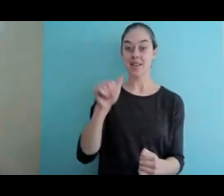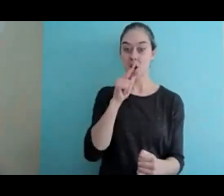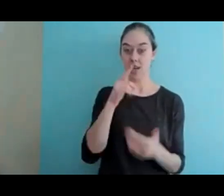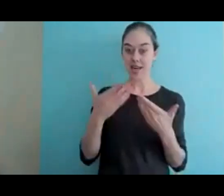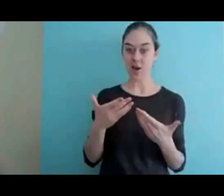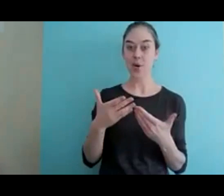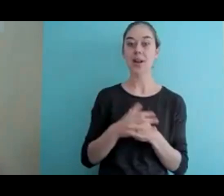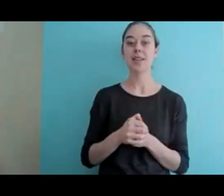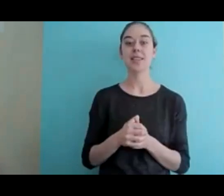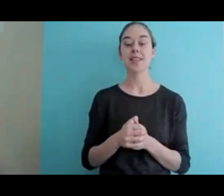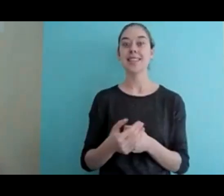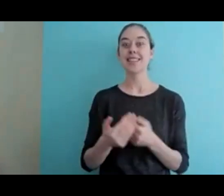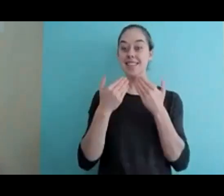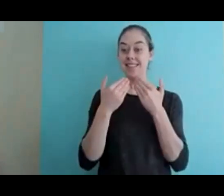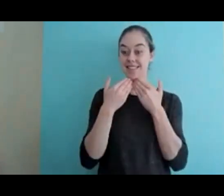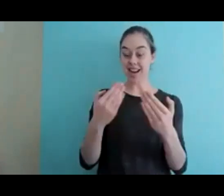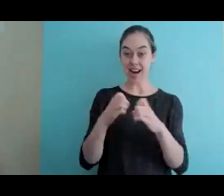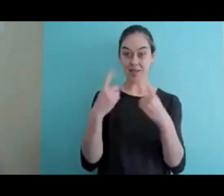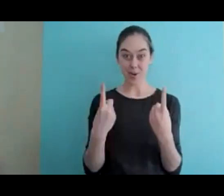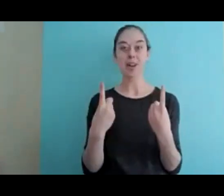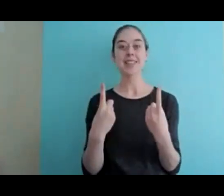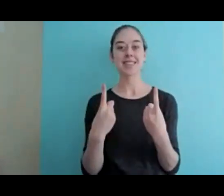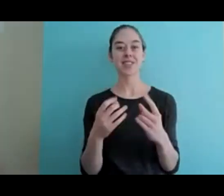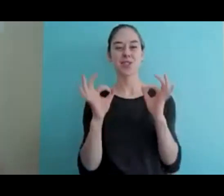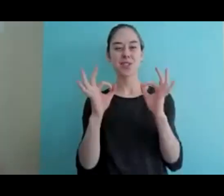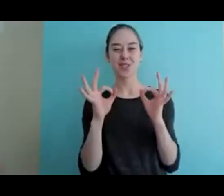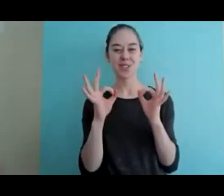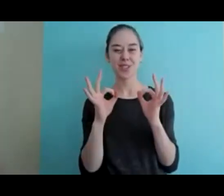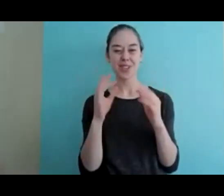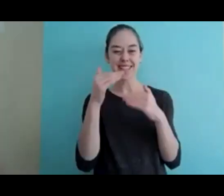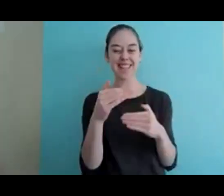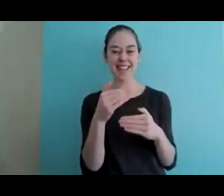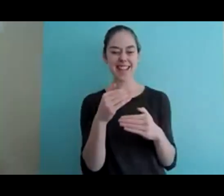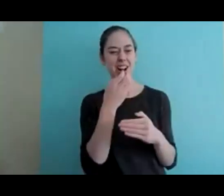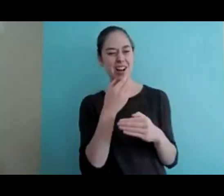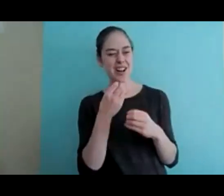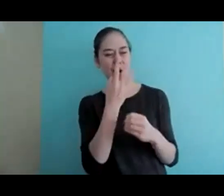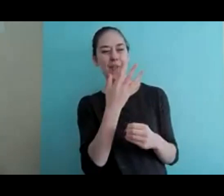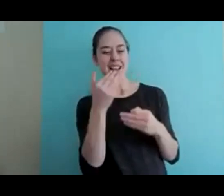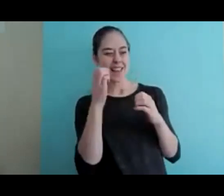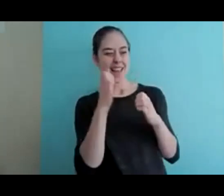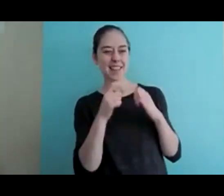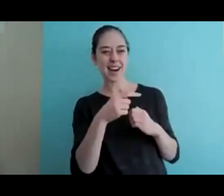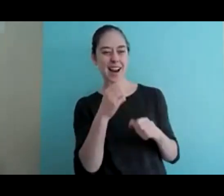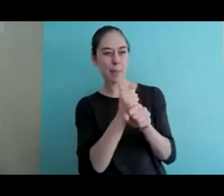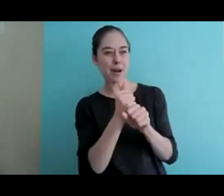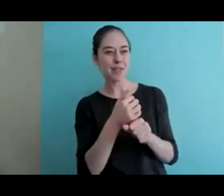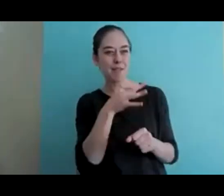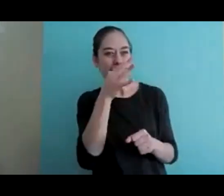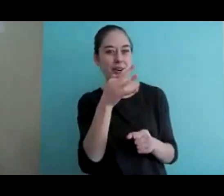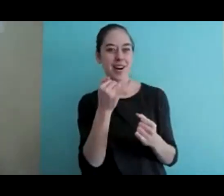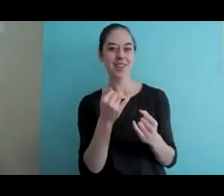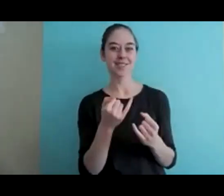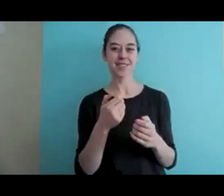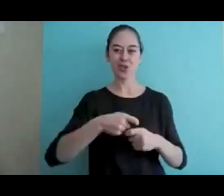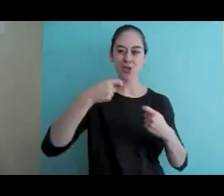everybody. Great session, Eric. I love that, the flower thing at the end. That's great. Yes. I wondered what it was. That's